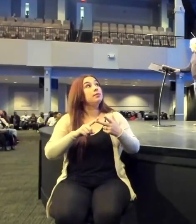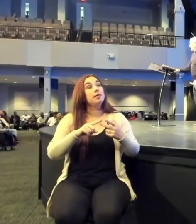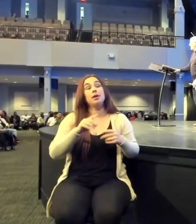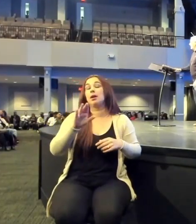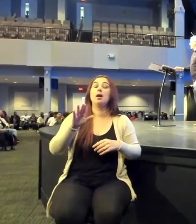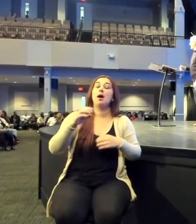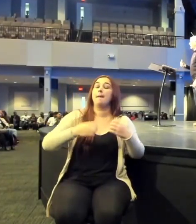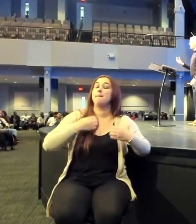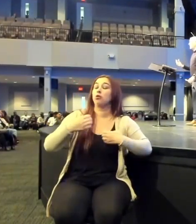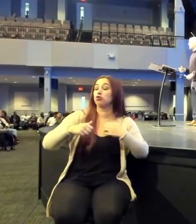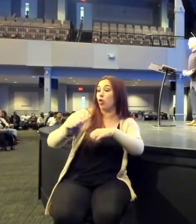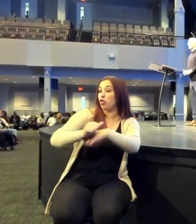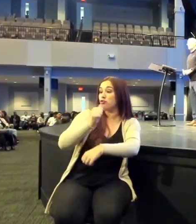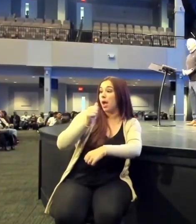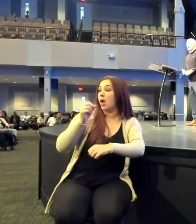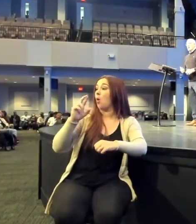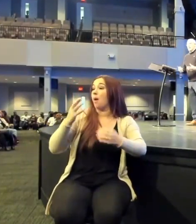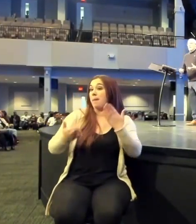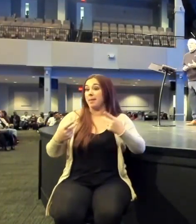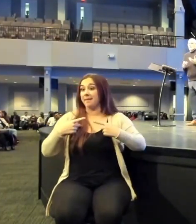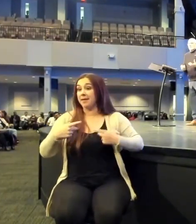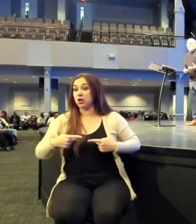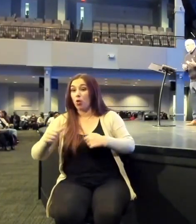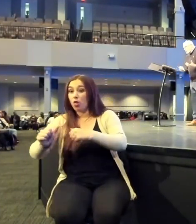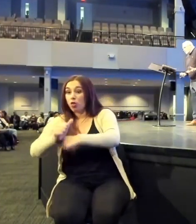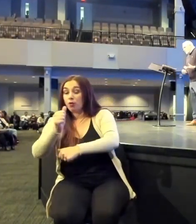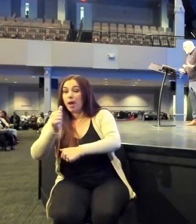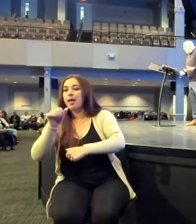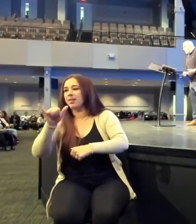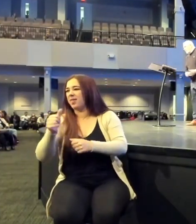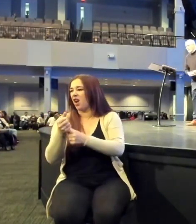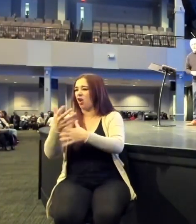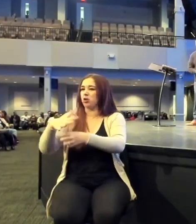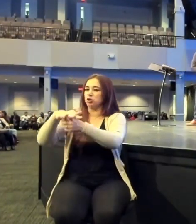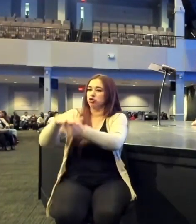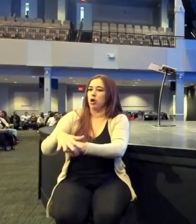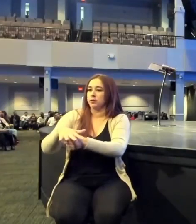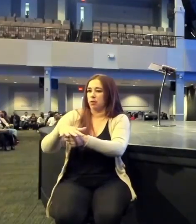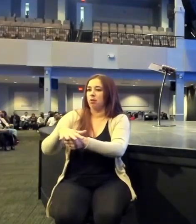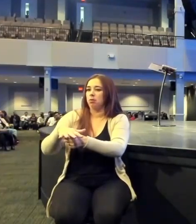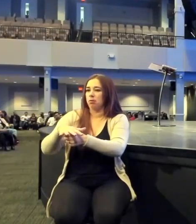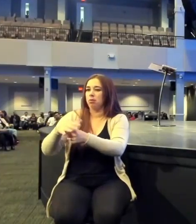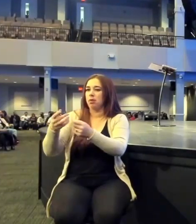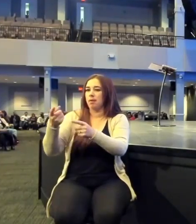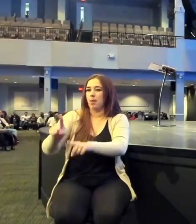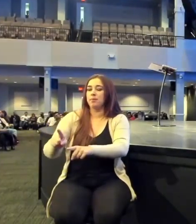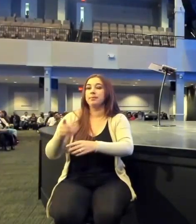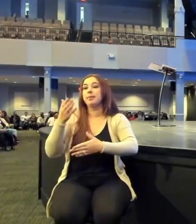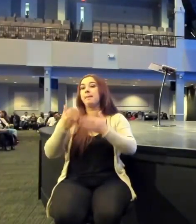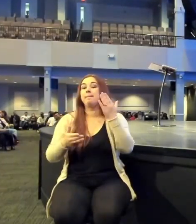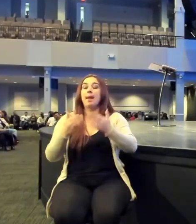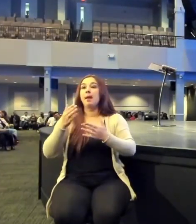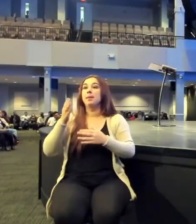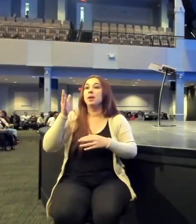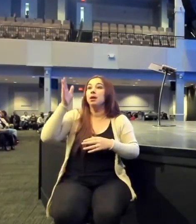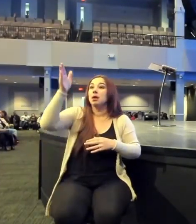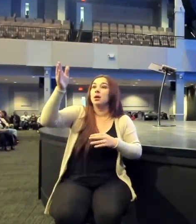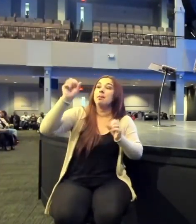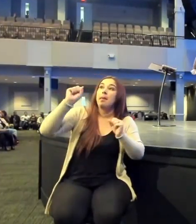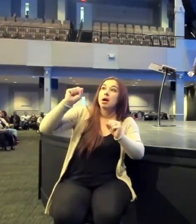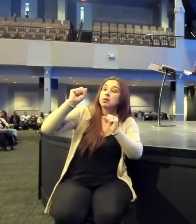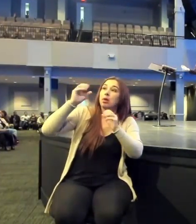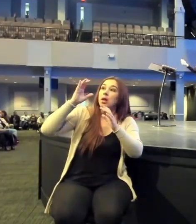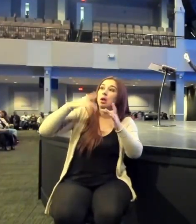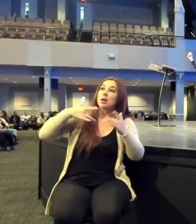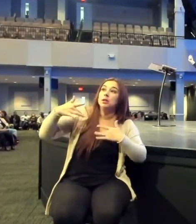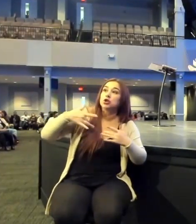threat that you might feel, might even be a physical threat, but it creates a distressful moment for you. It could be looming personal concerns or cares